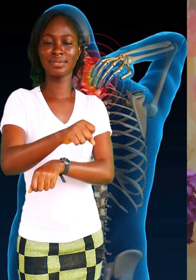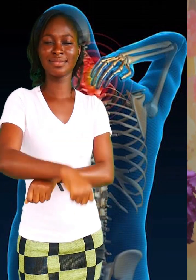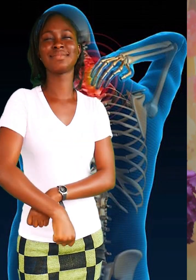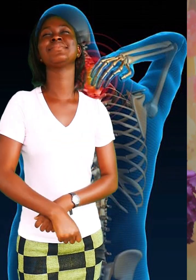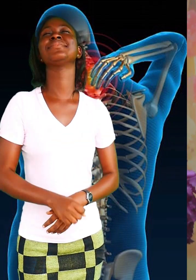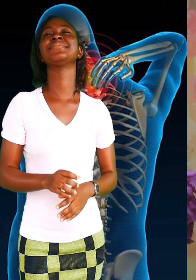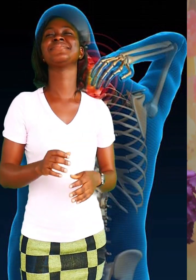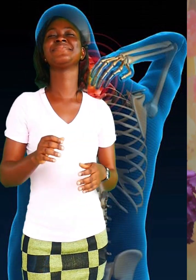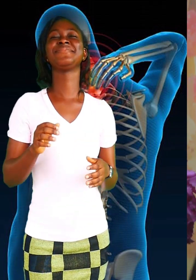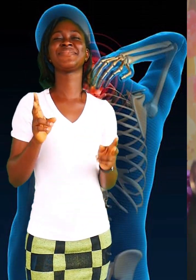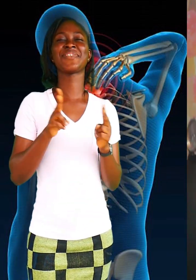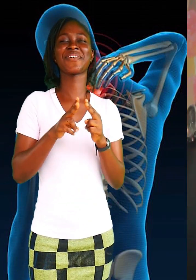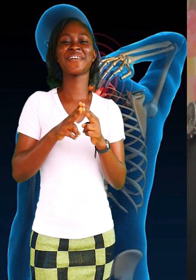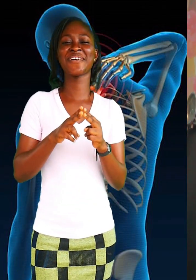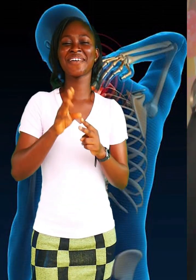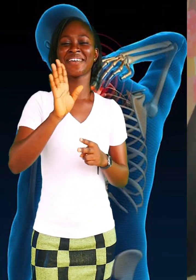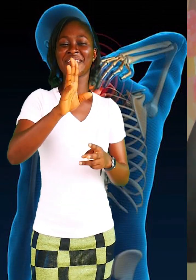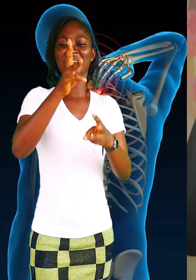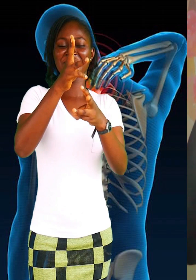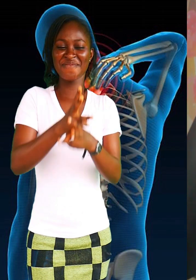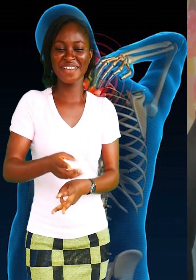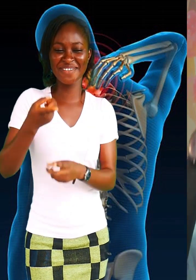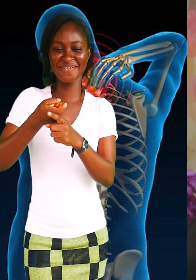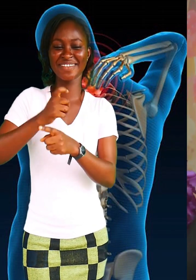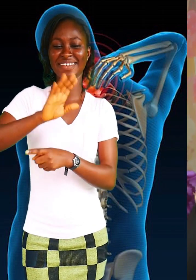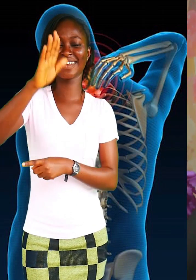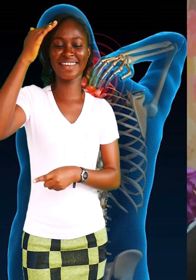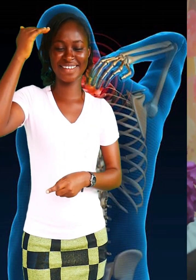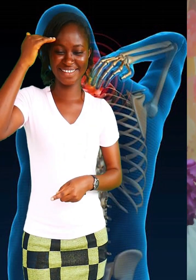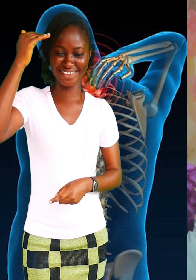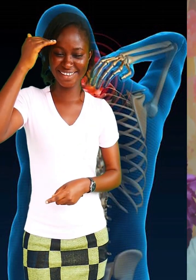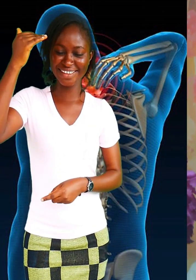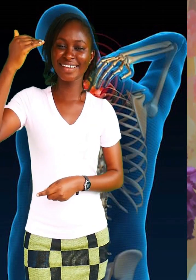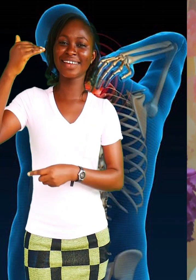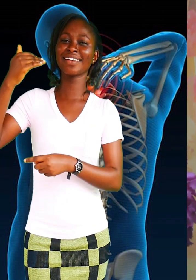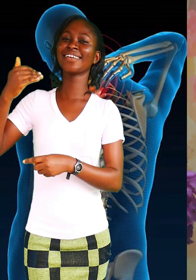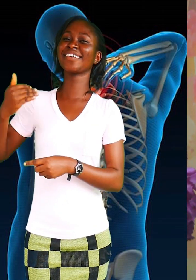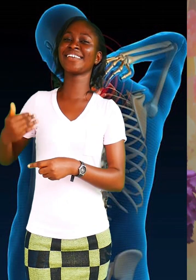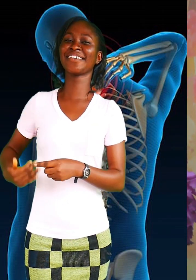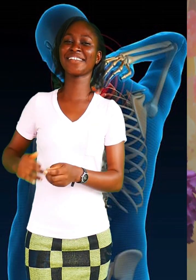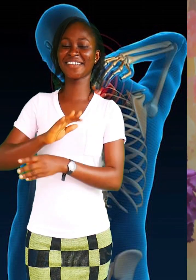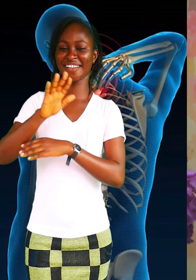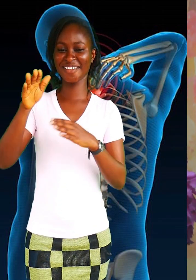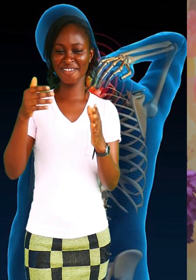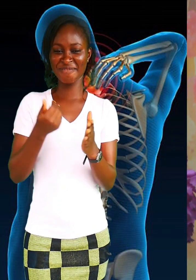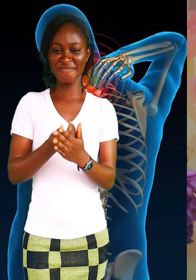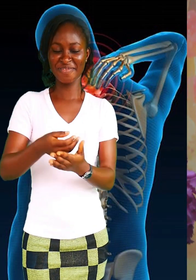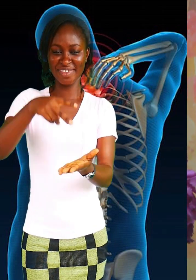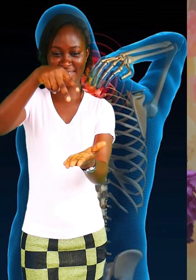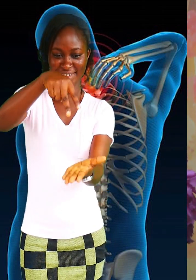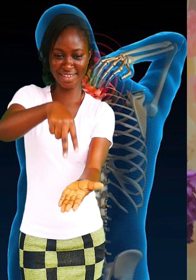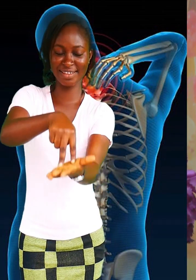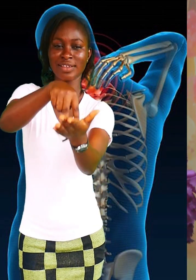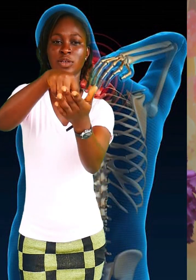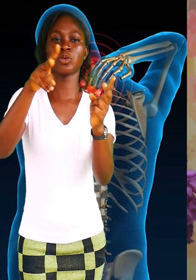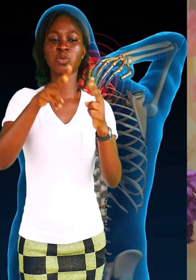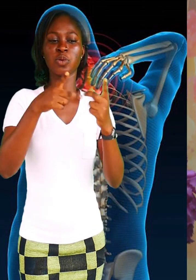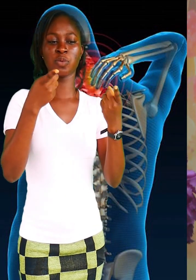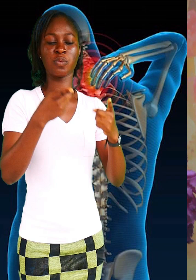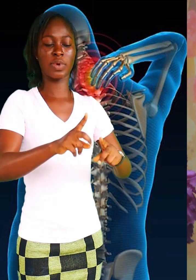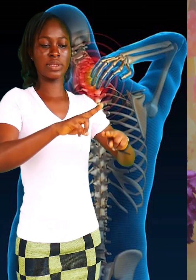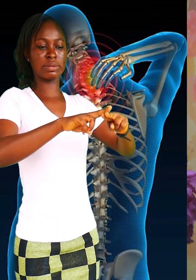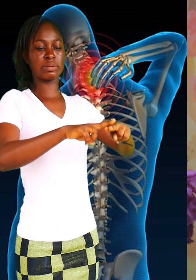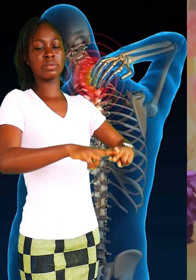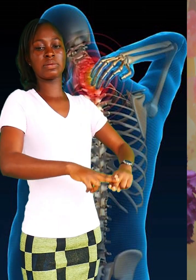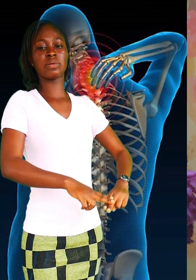in a song? Until wait a free, would tea, a bow meaning a hano, the beer cook with Jinaho. Until a char. So